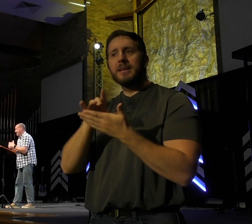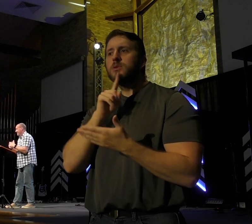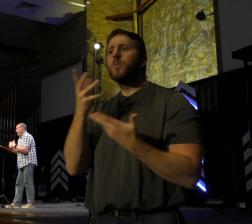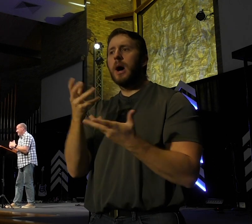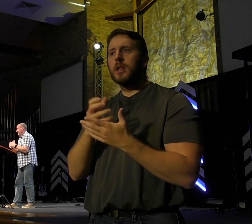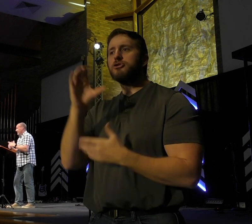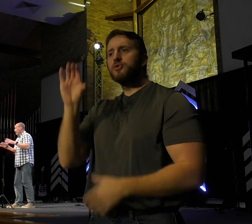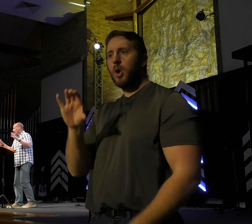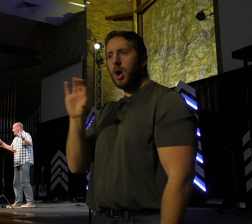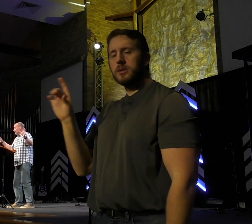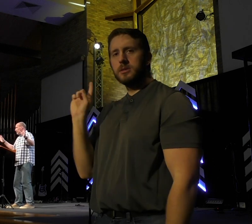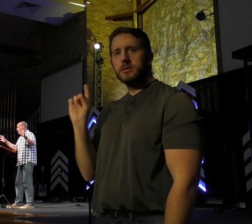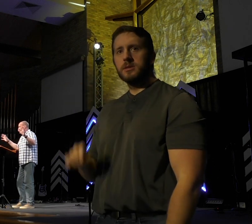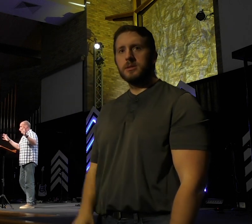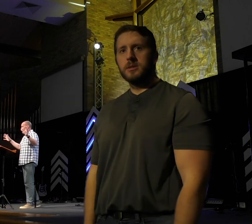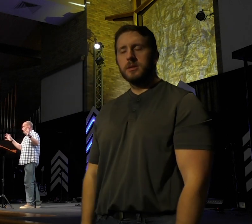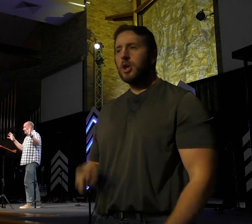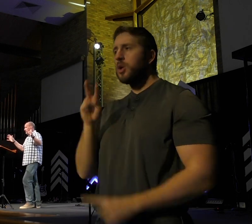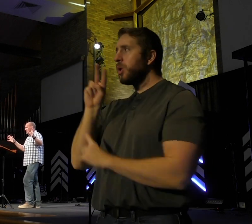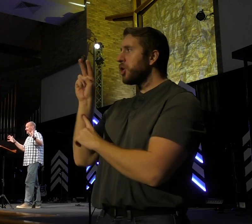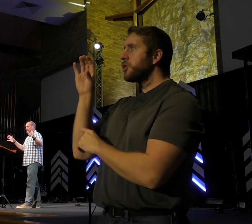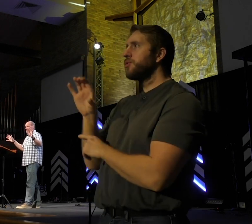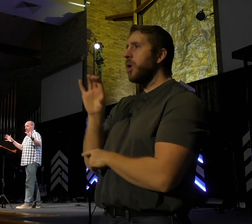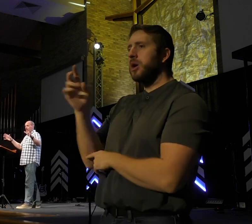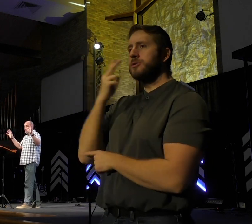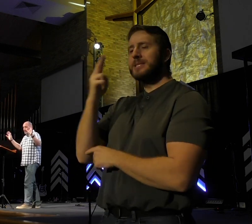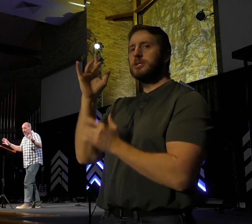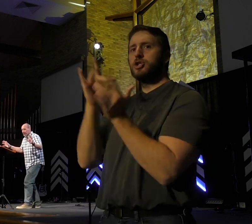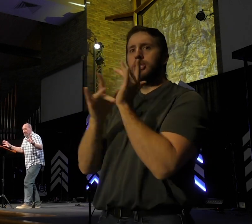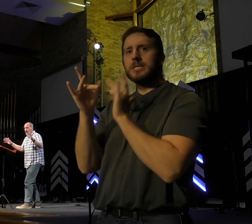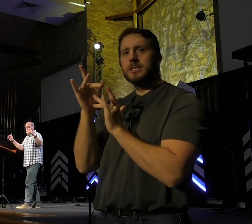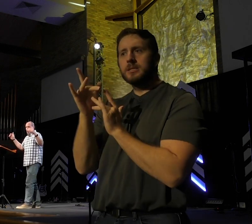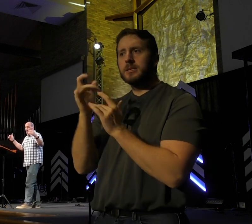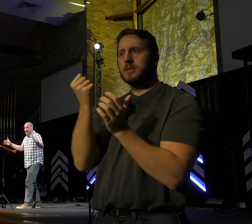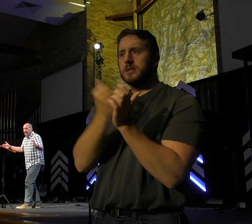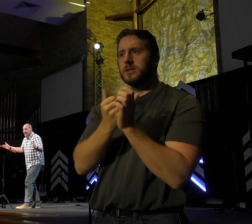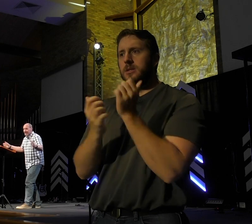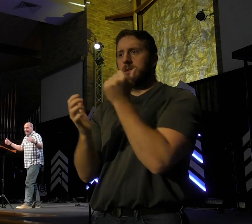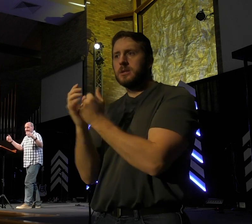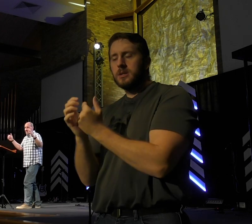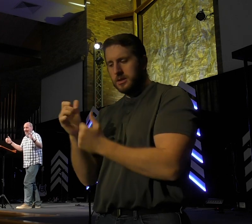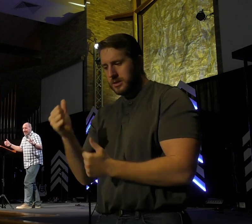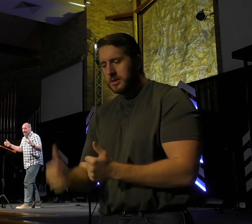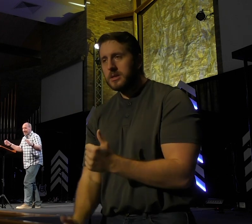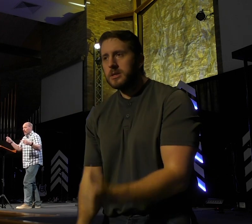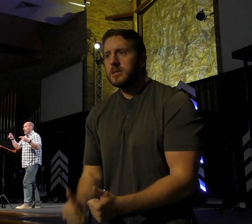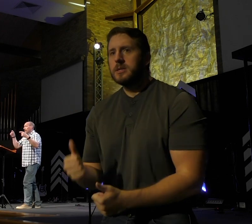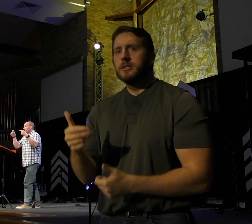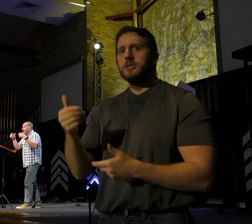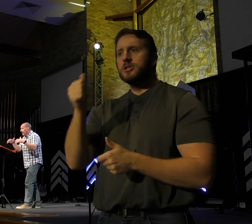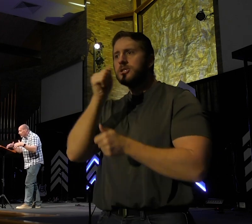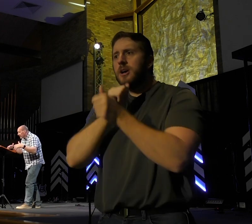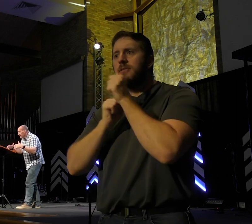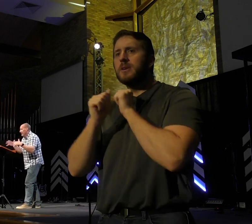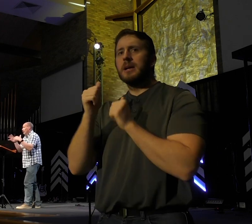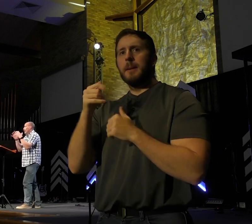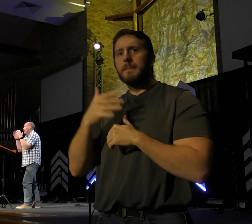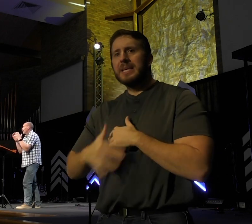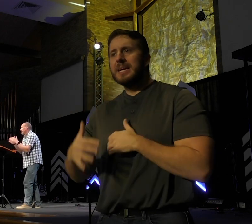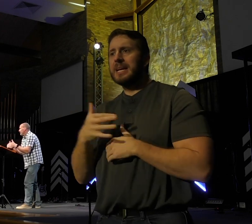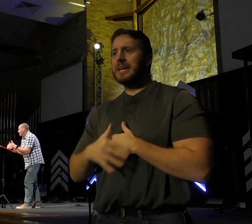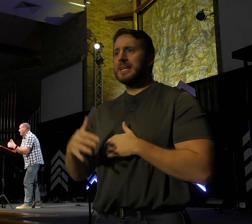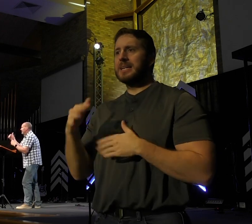cross. And look at the cross, and there you see Jesus suffering, bleeding, dying,